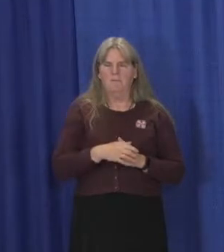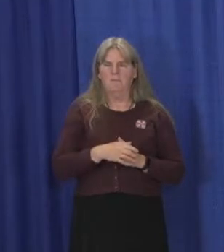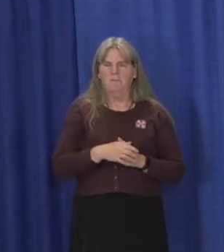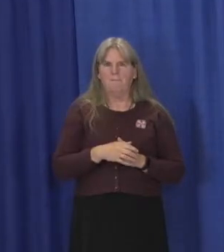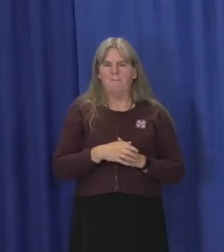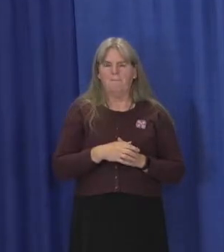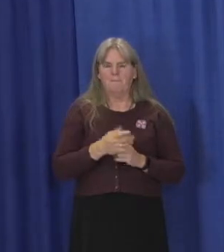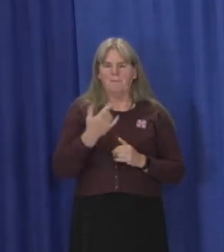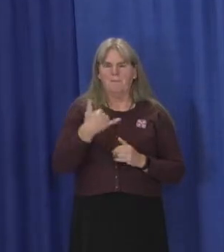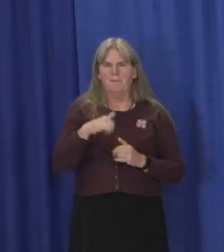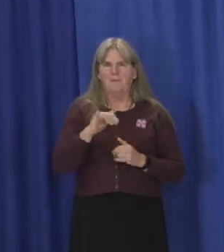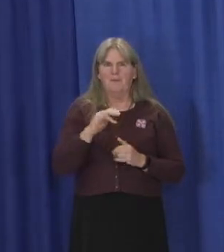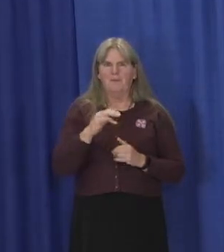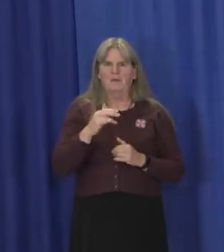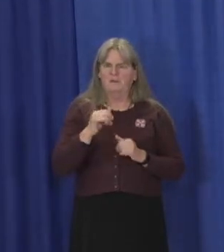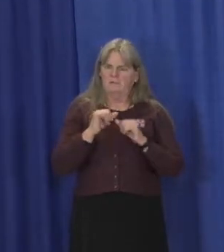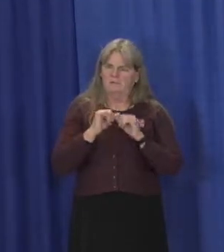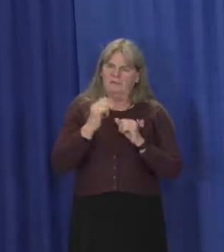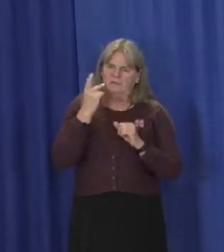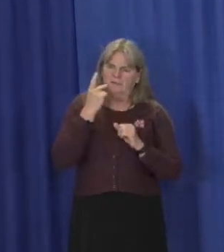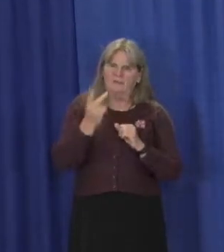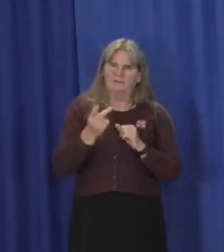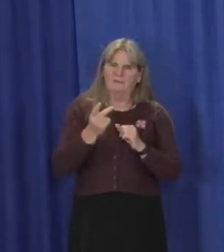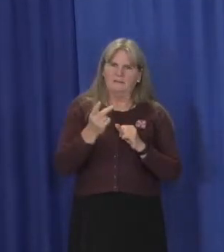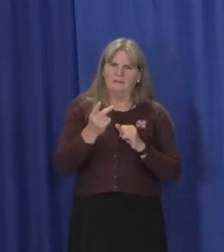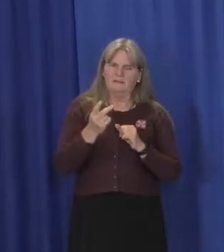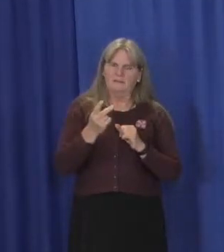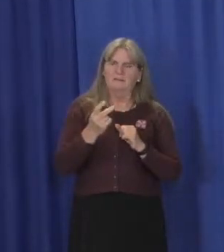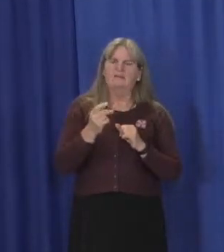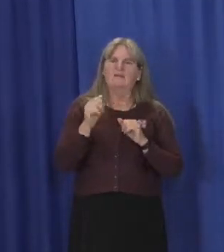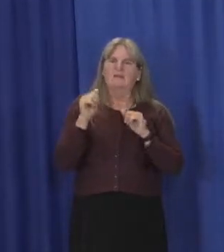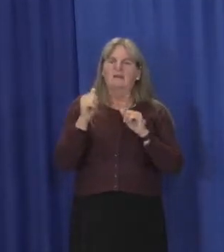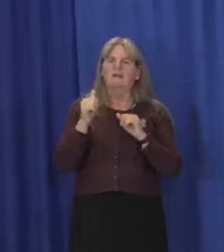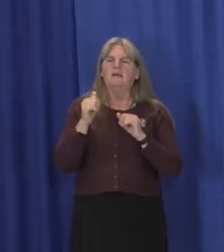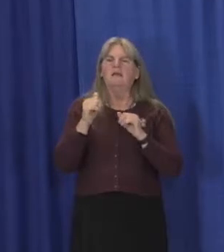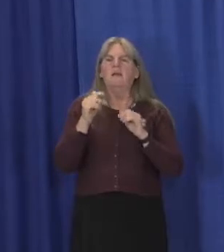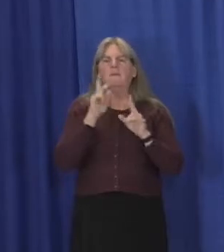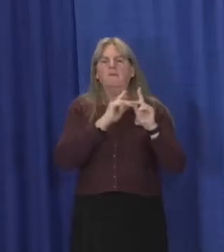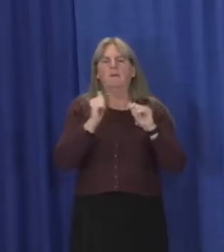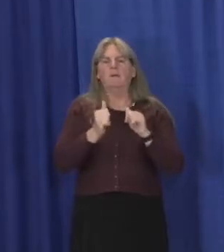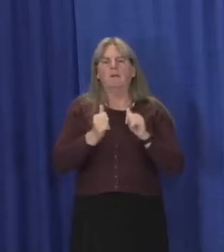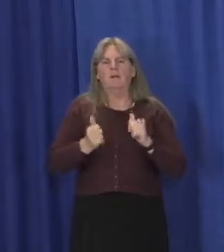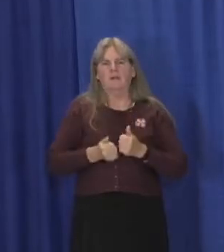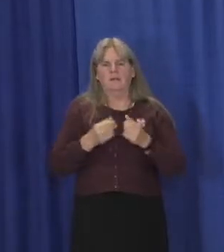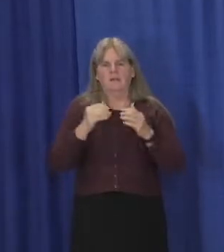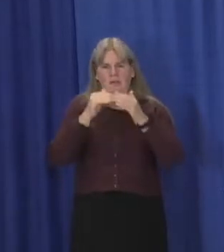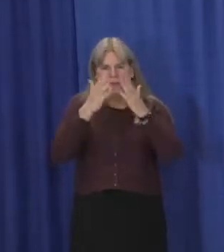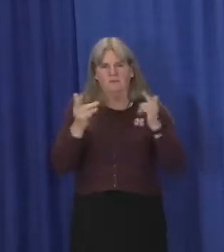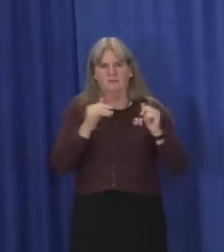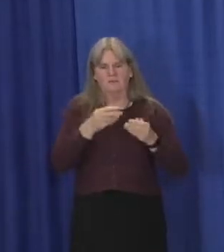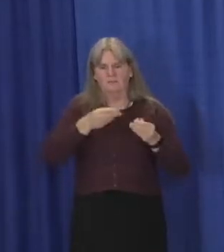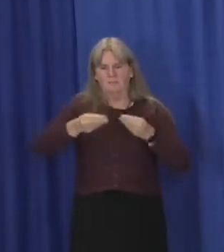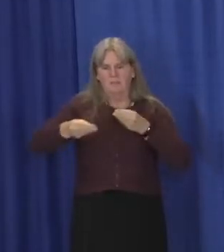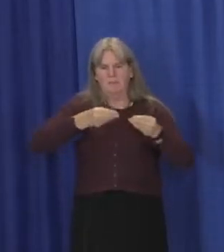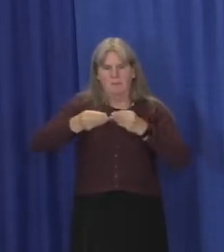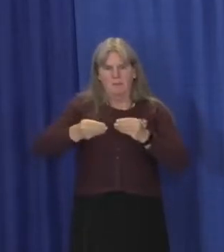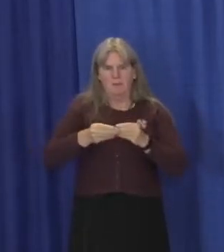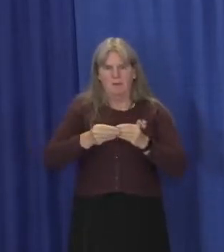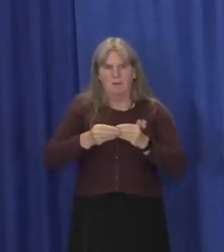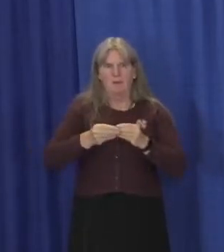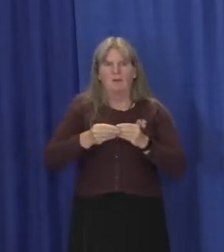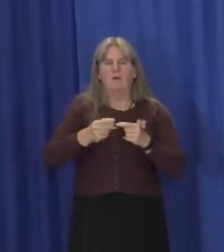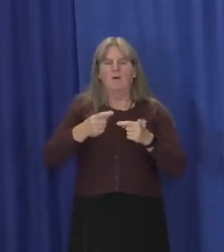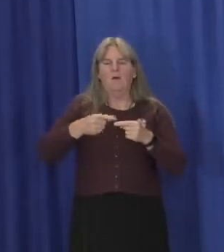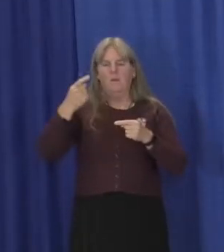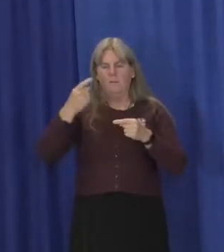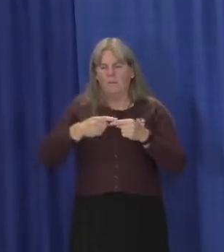We continue to see person-to-person transmission in households. We continue to see people who cross the border